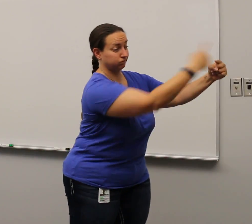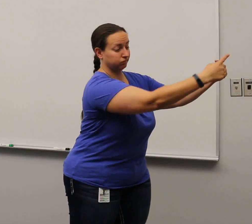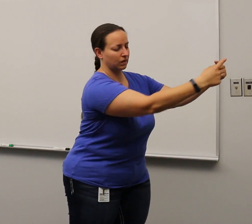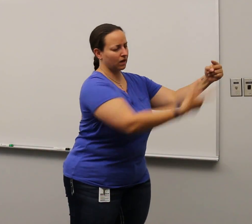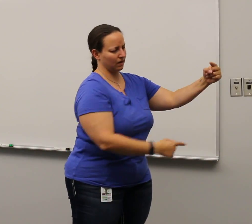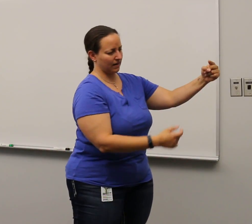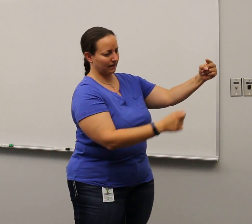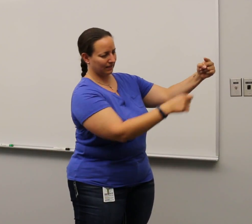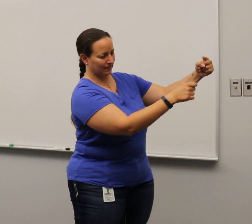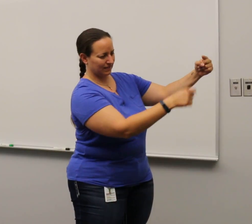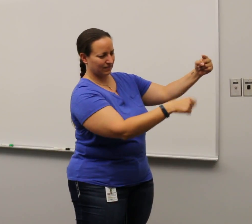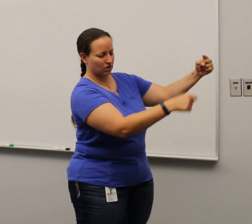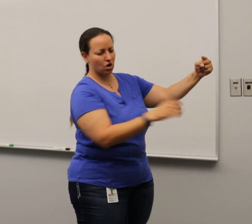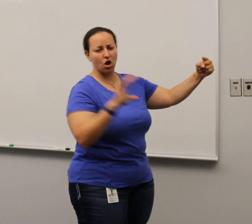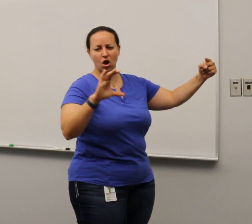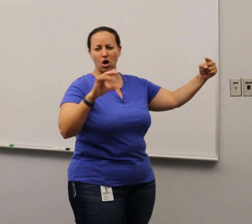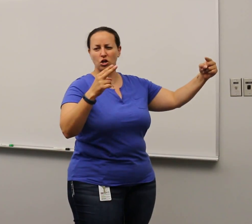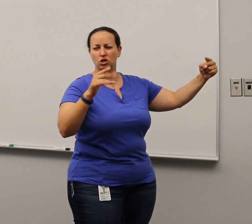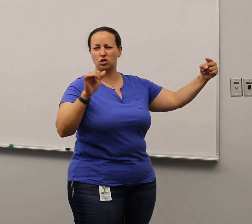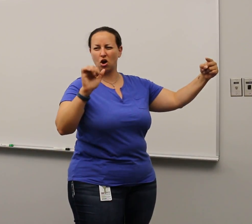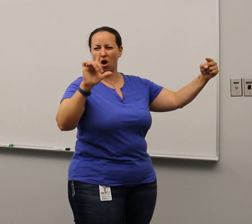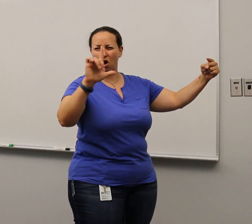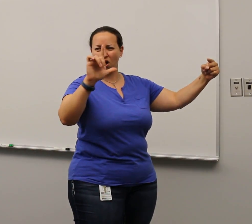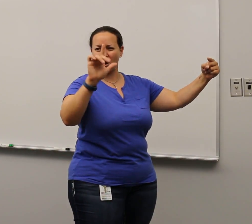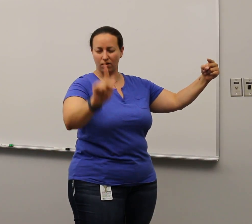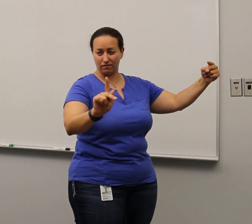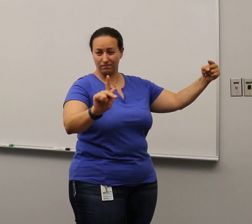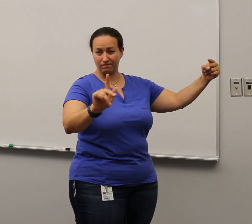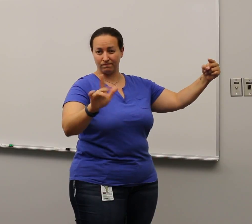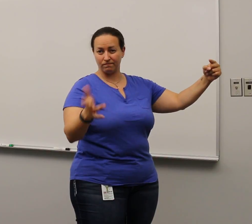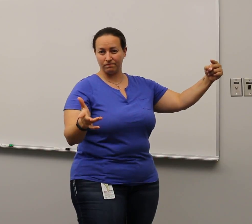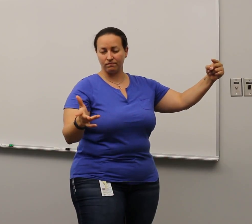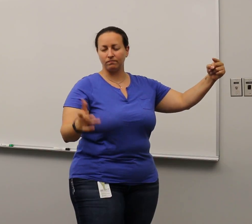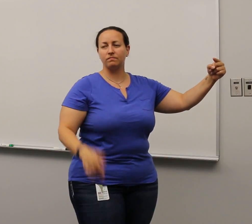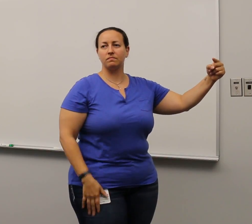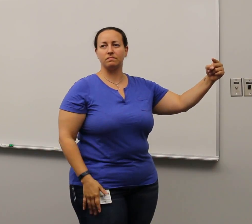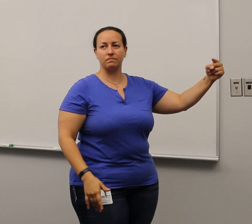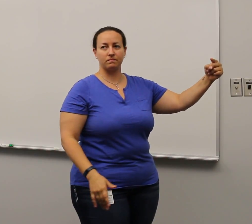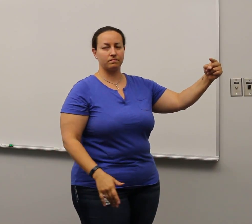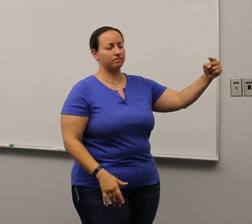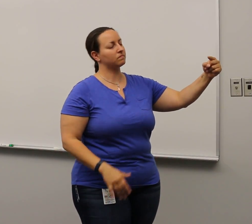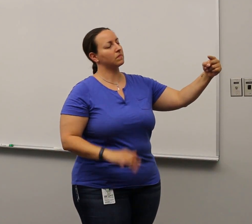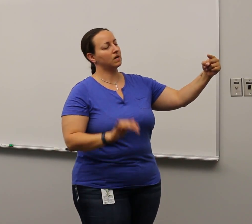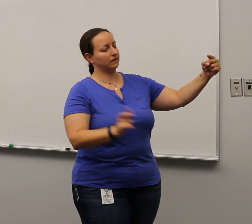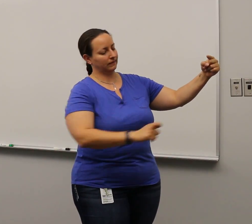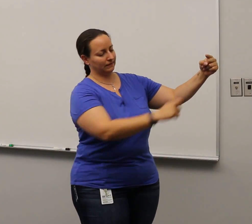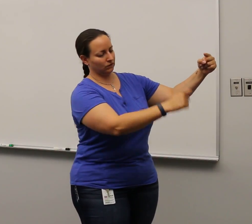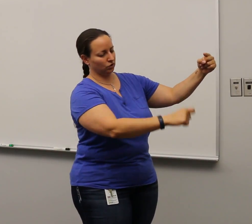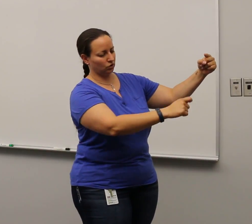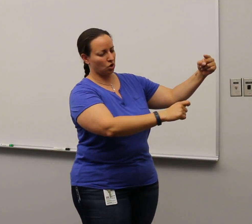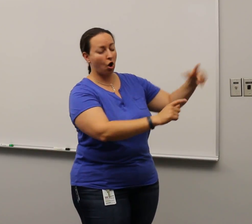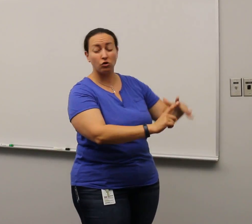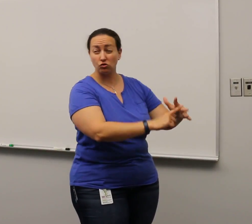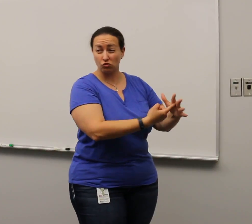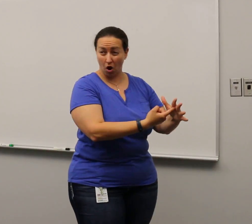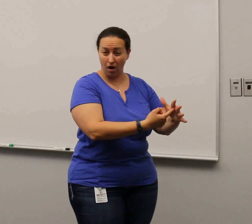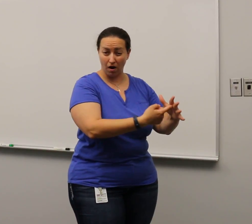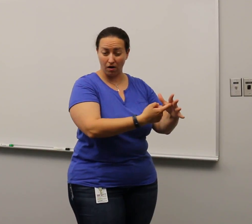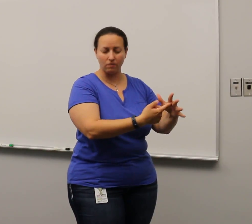right here, and set it at a reference point. I'm going to use the frame. I'm going to do the same with our pedals. I'm going to set the bike on its